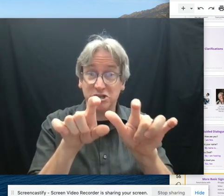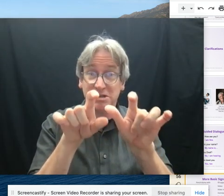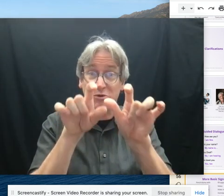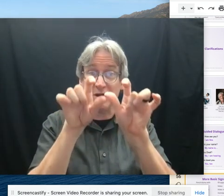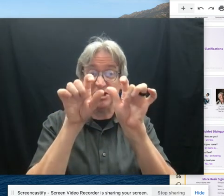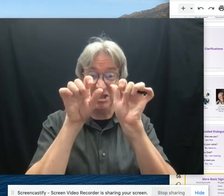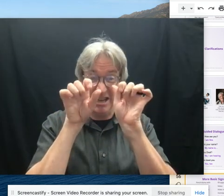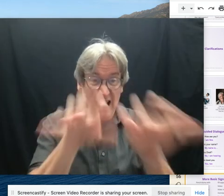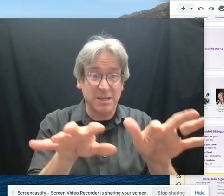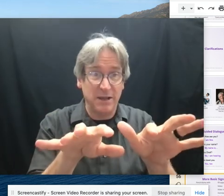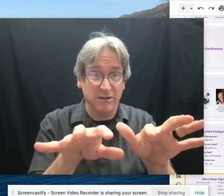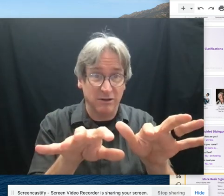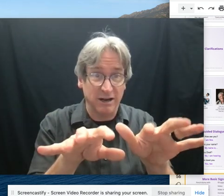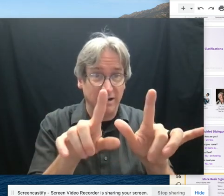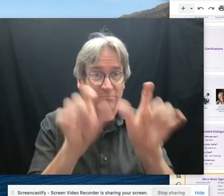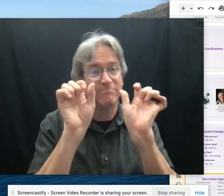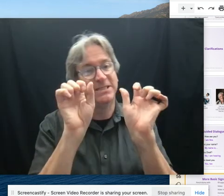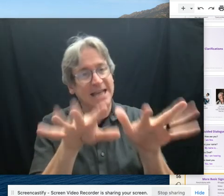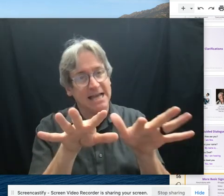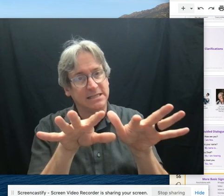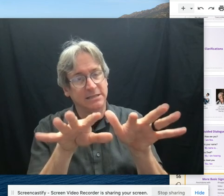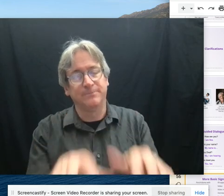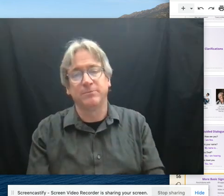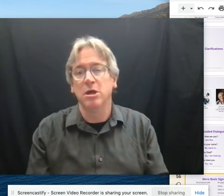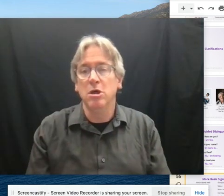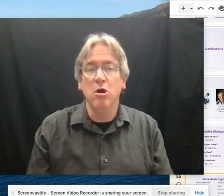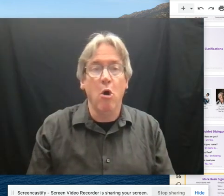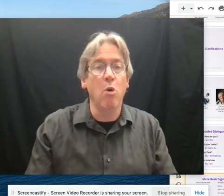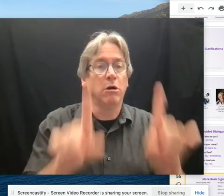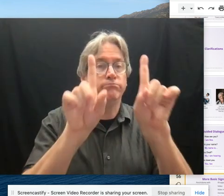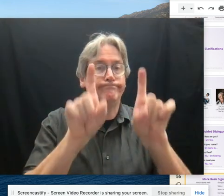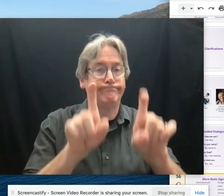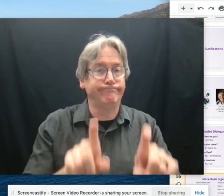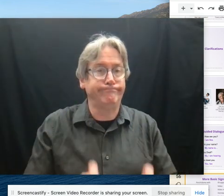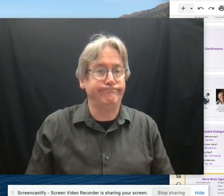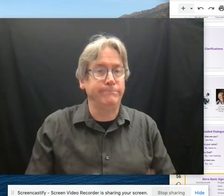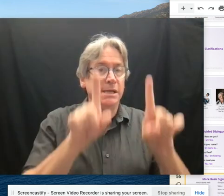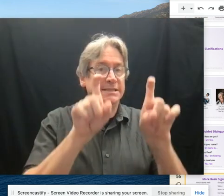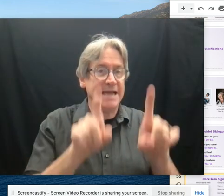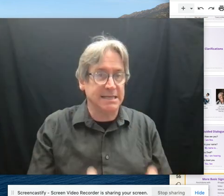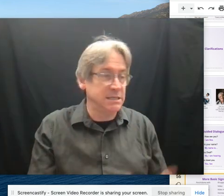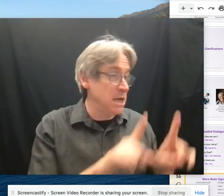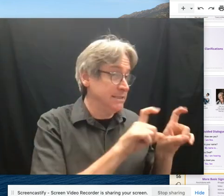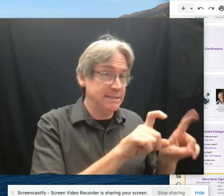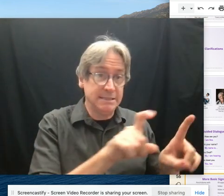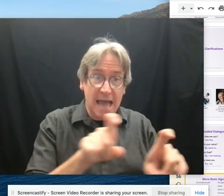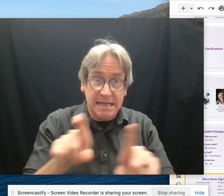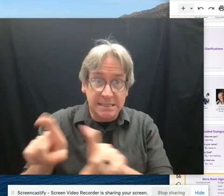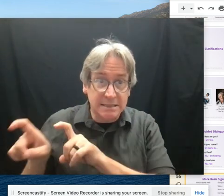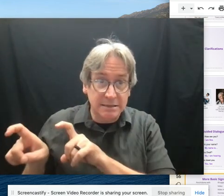with just simple questions and ends up being a flurry, right? Test. Or test.